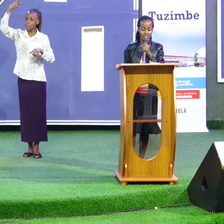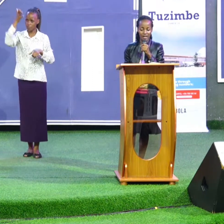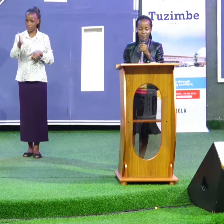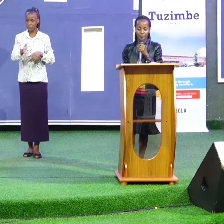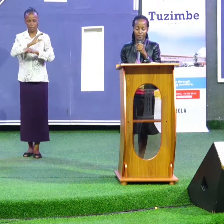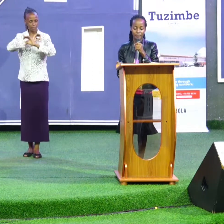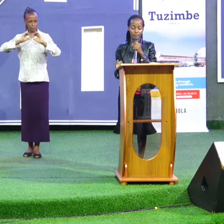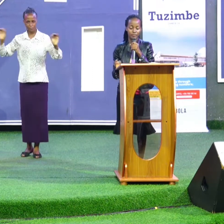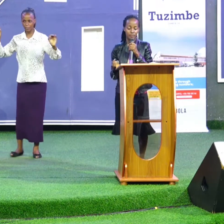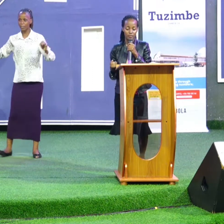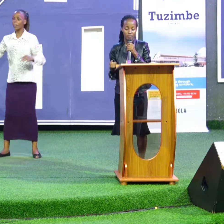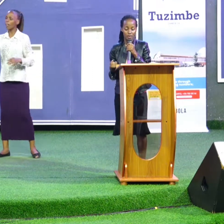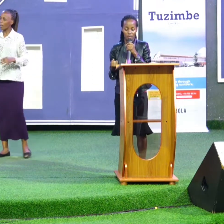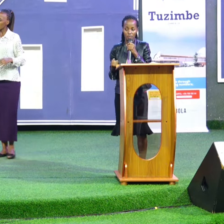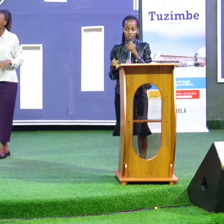light here.